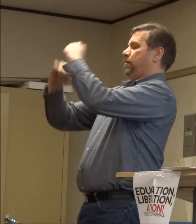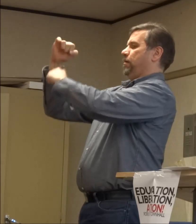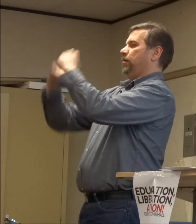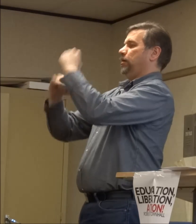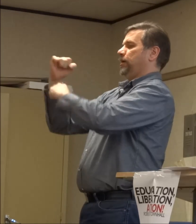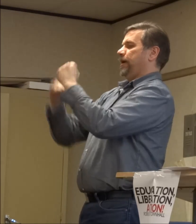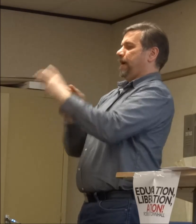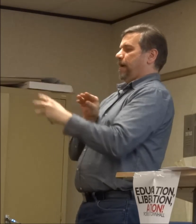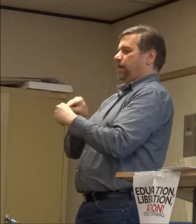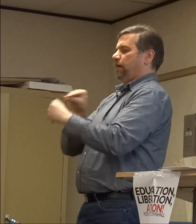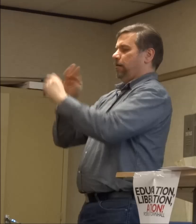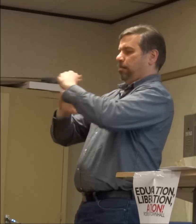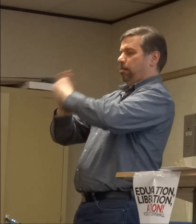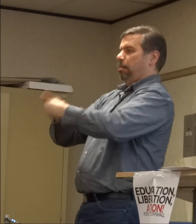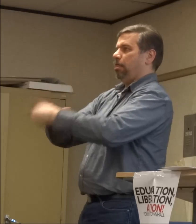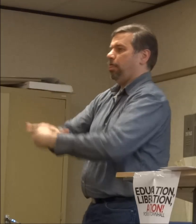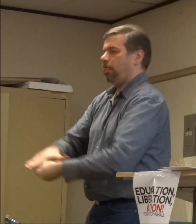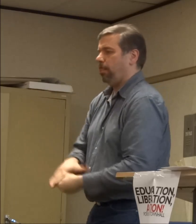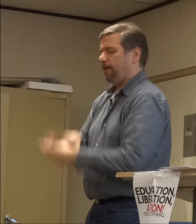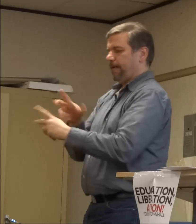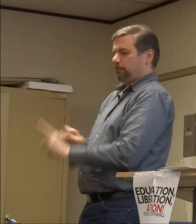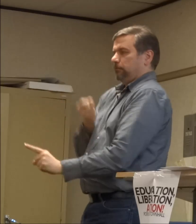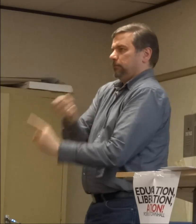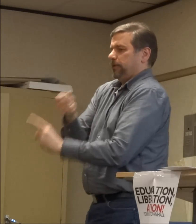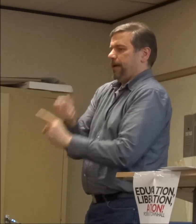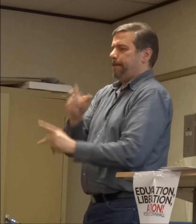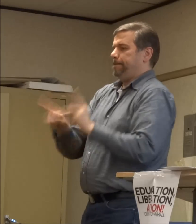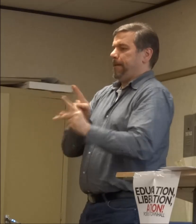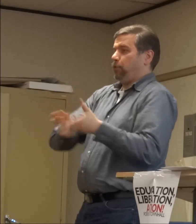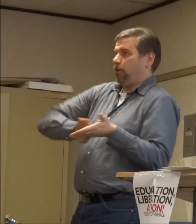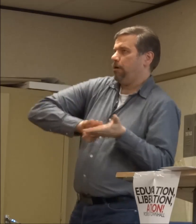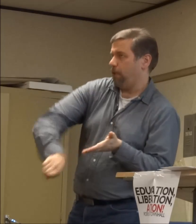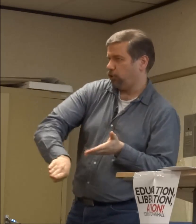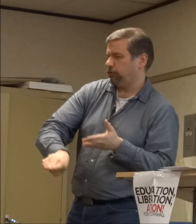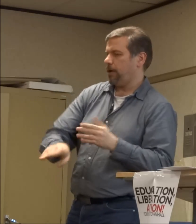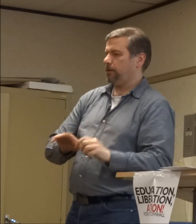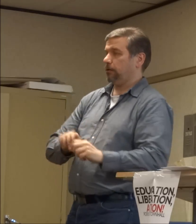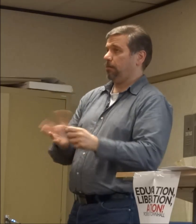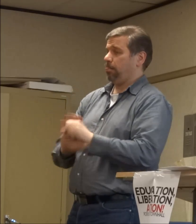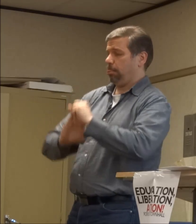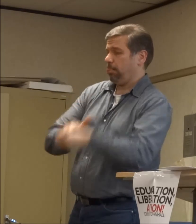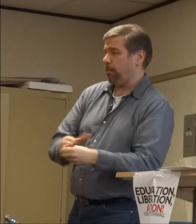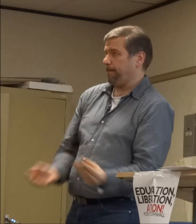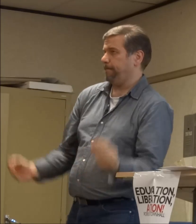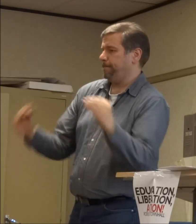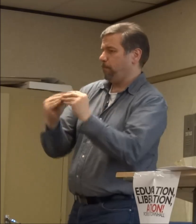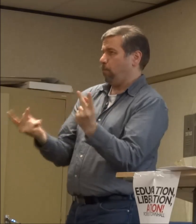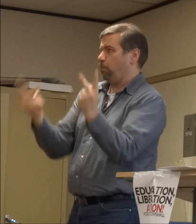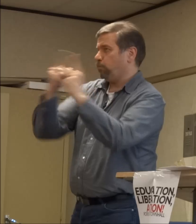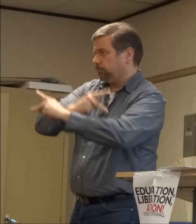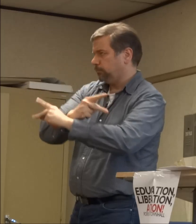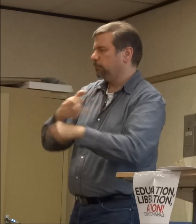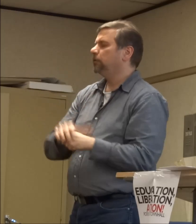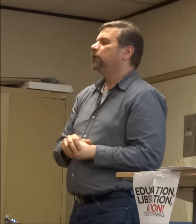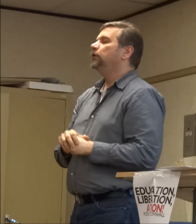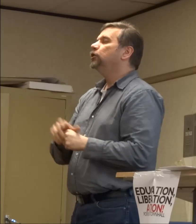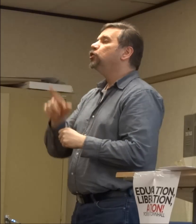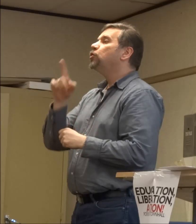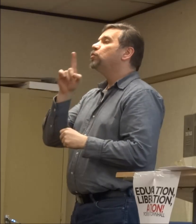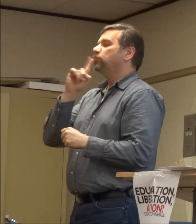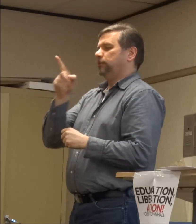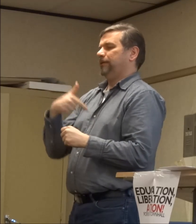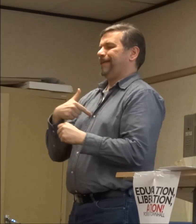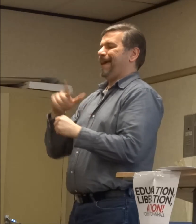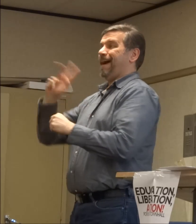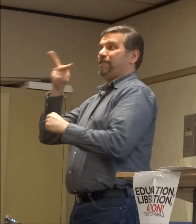of institutional oppressions that affect marginalized communities. They must work to transform these institutions with the specific